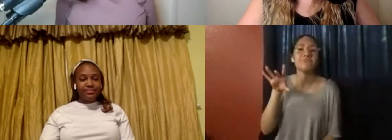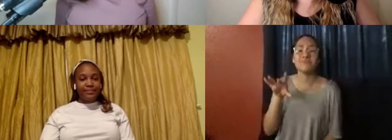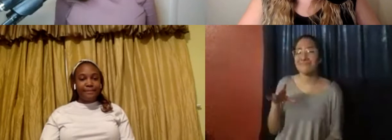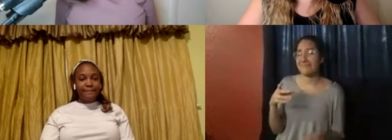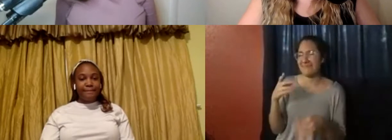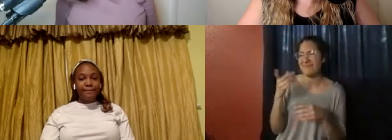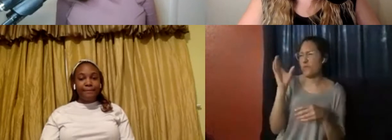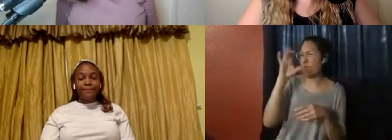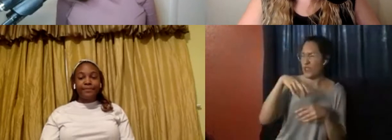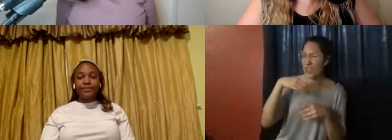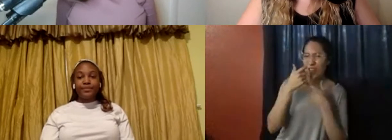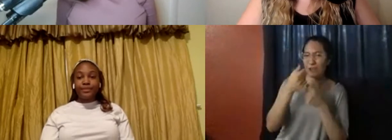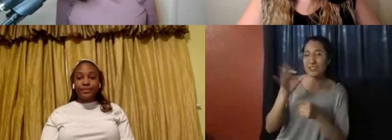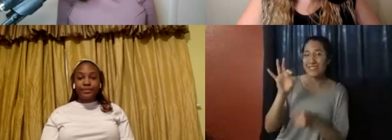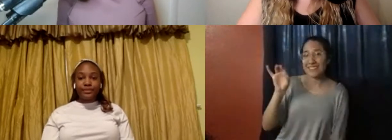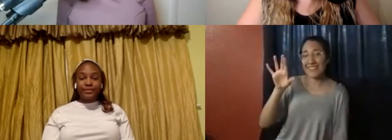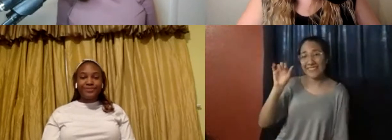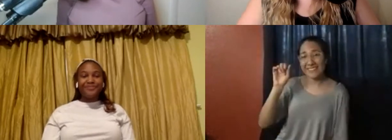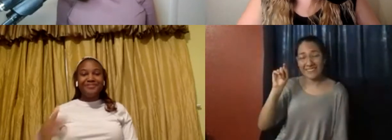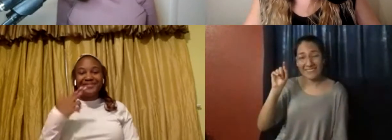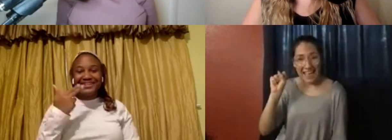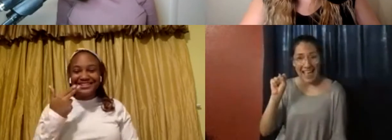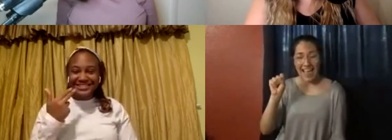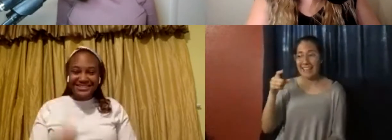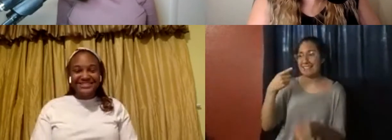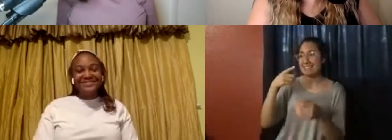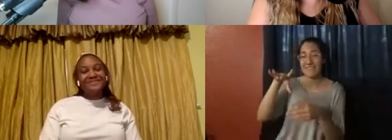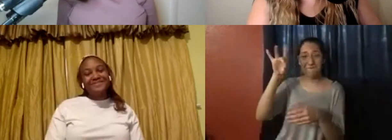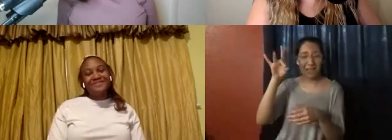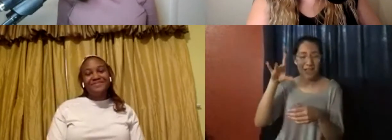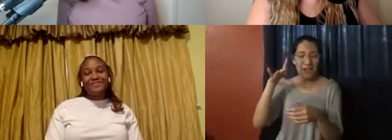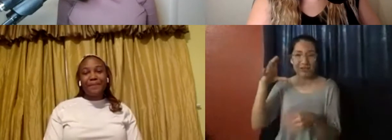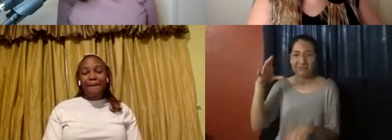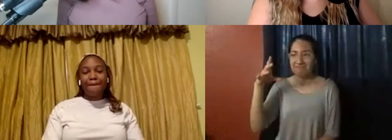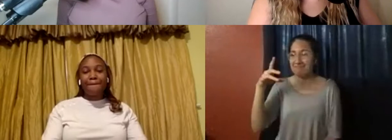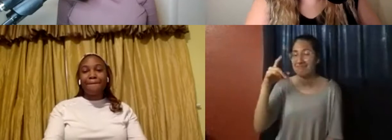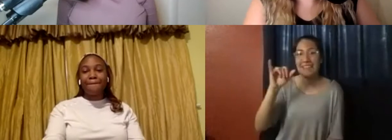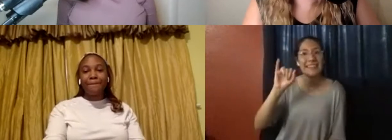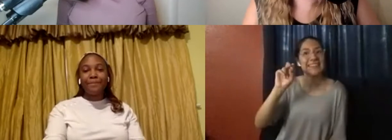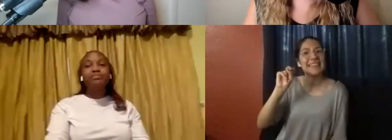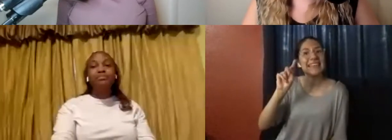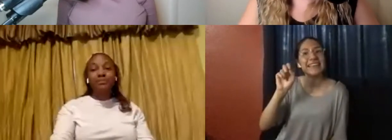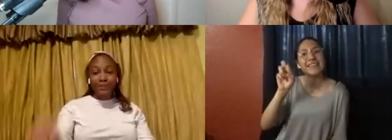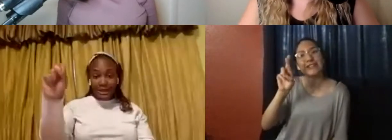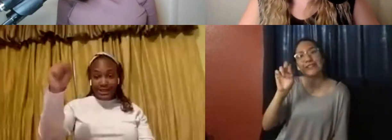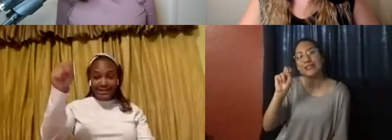let me dive into, and all those and all the goodies in between. Yes,